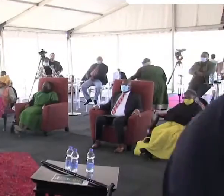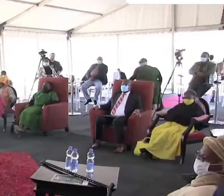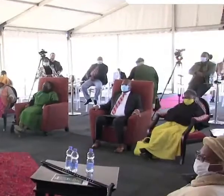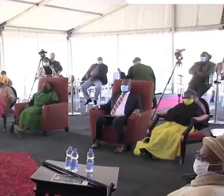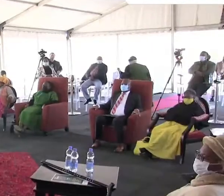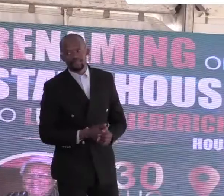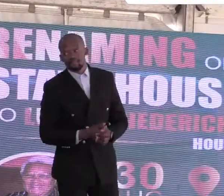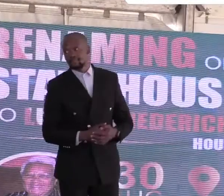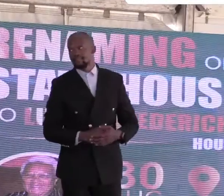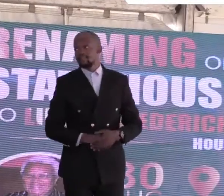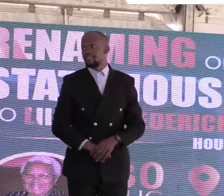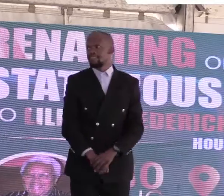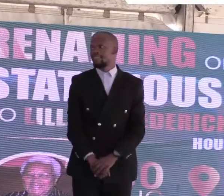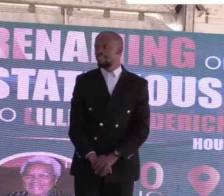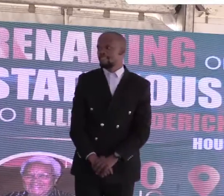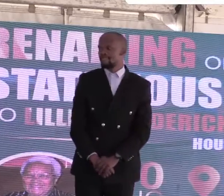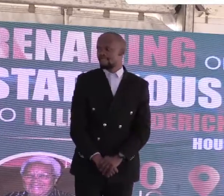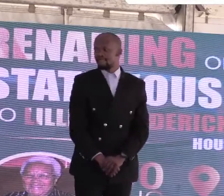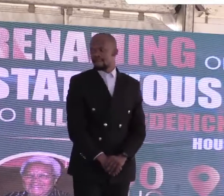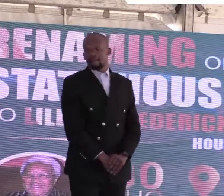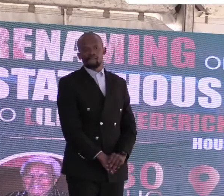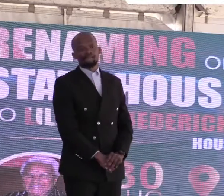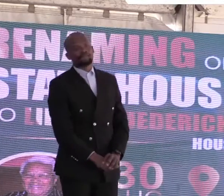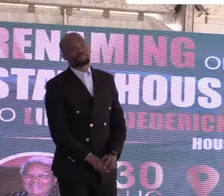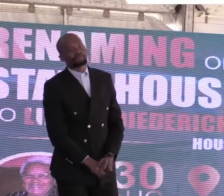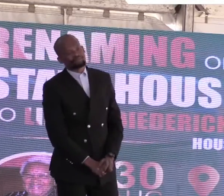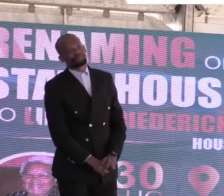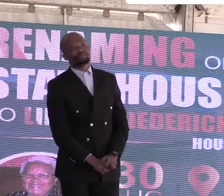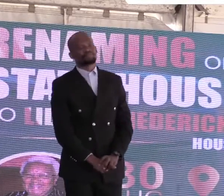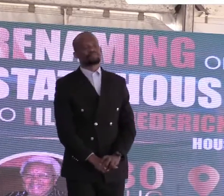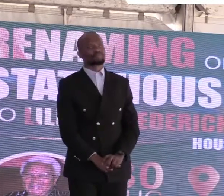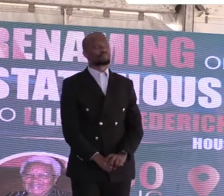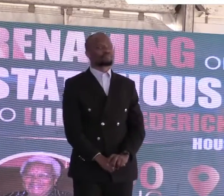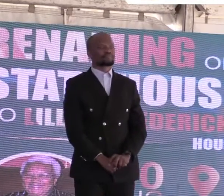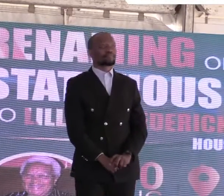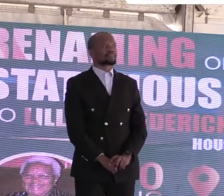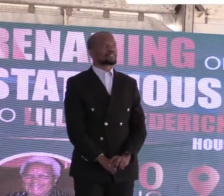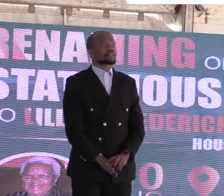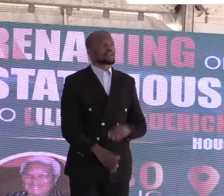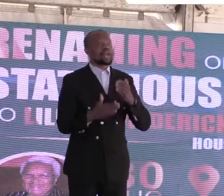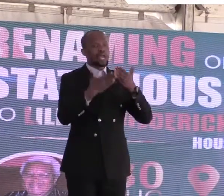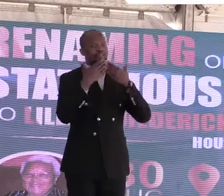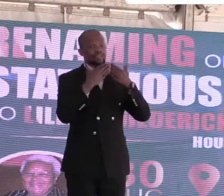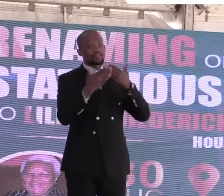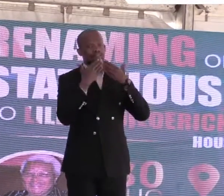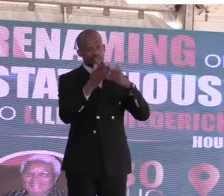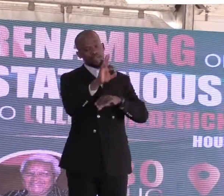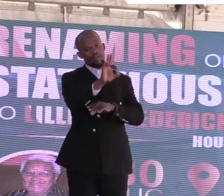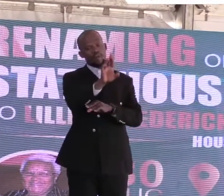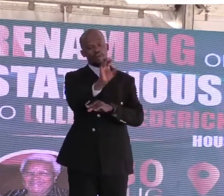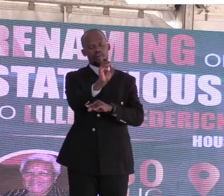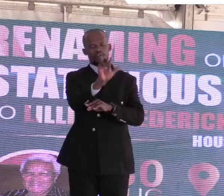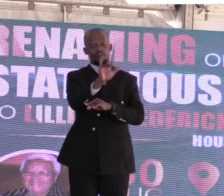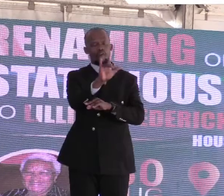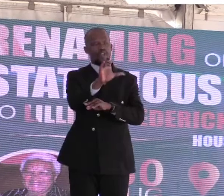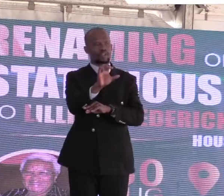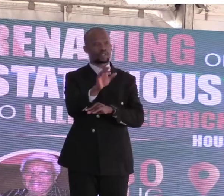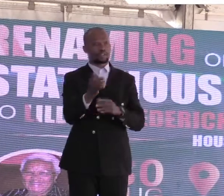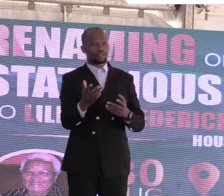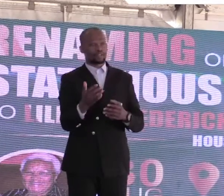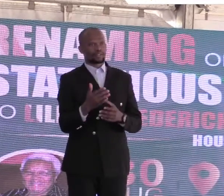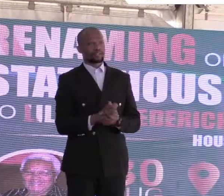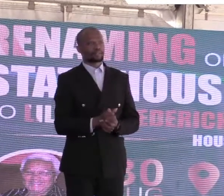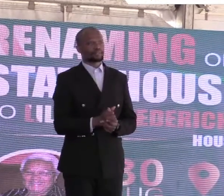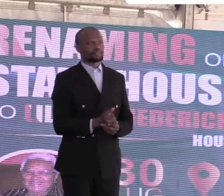Aunt Lily. Thank you very much, Honorable Frolic. Uthi xa ithetha ngaye uthi